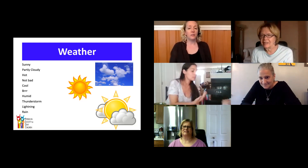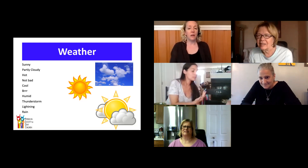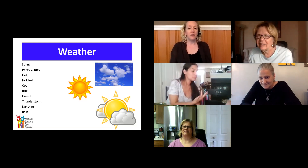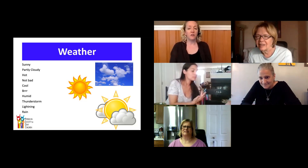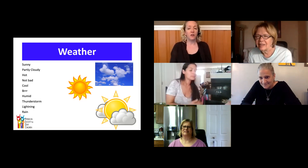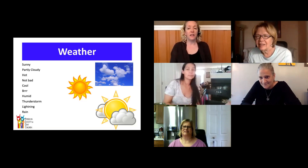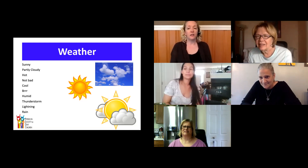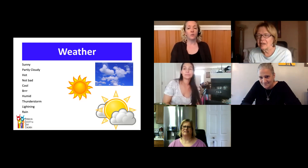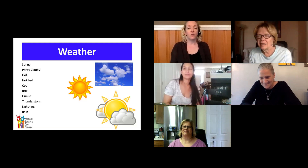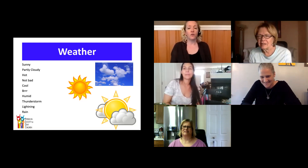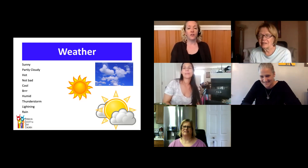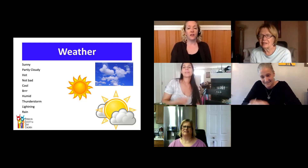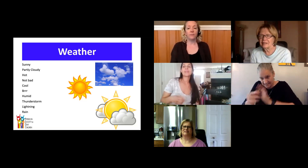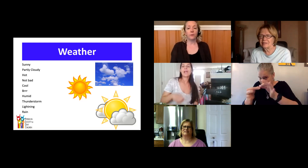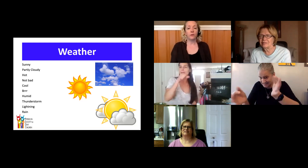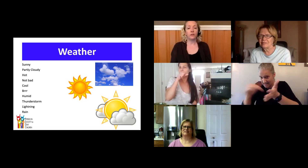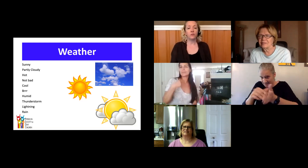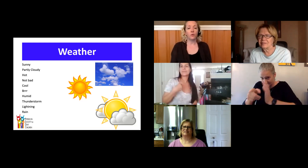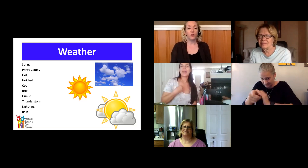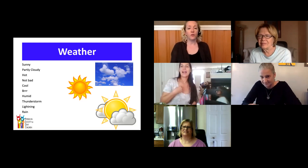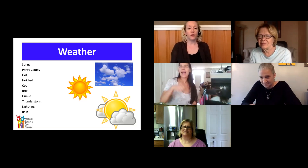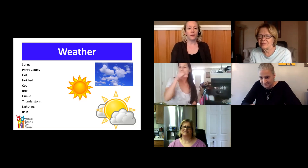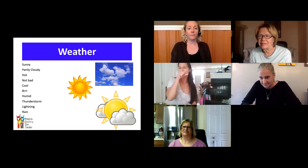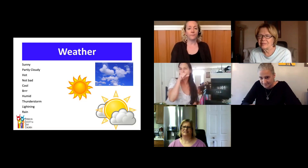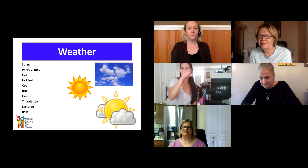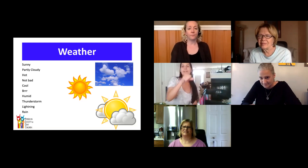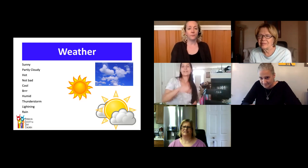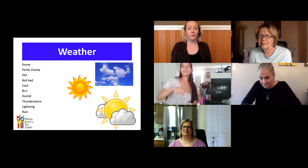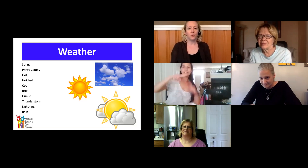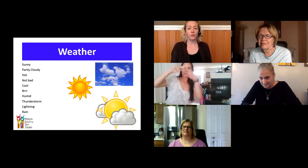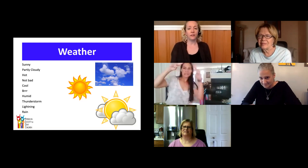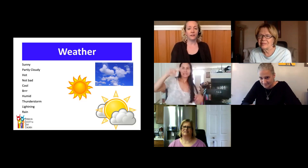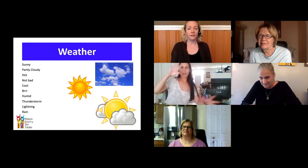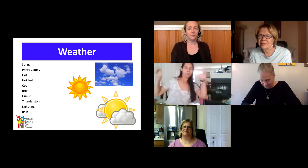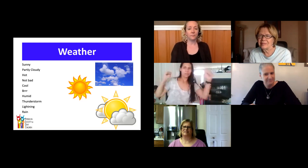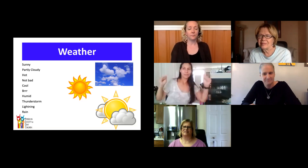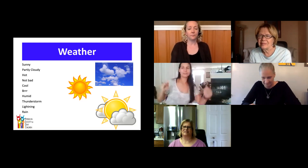thing. So let's do the whole thing over again. Do your whole sentence.